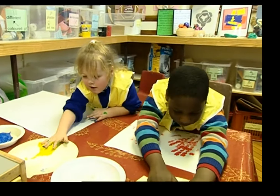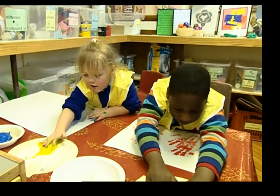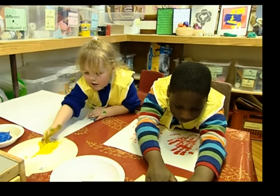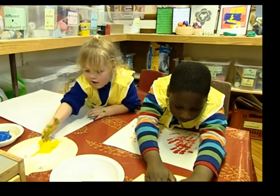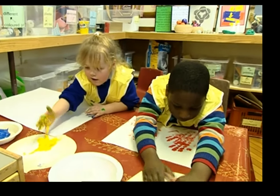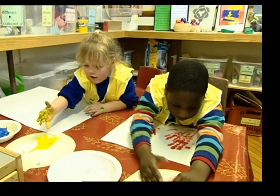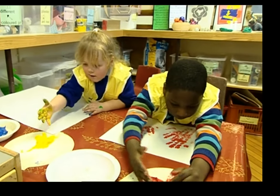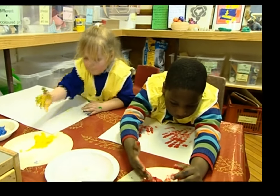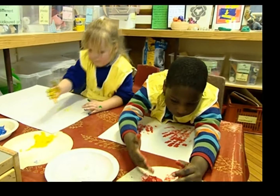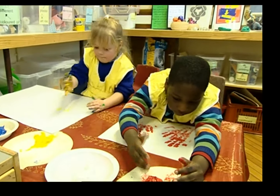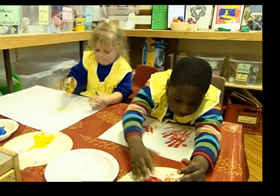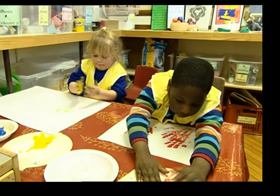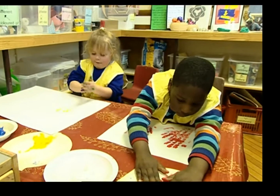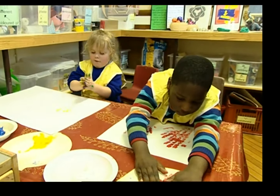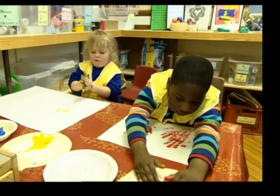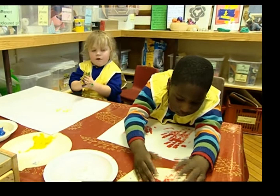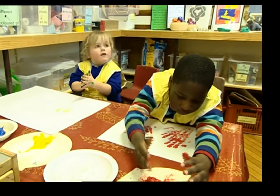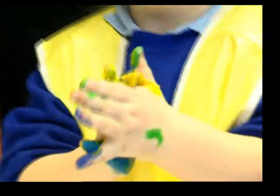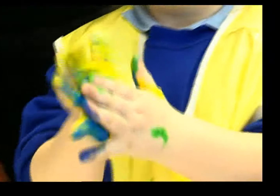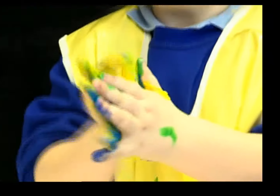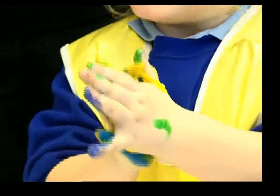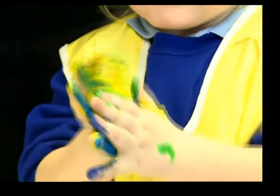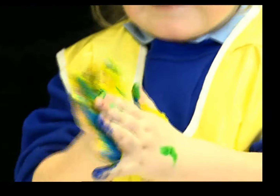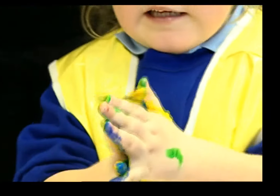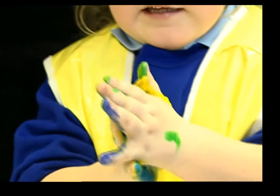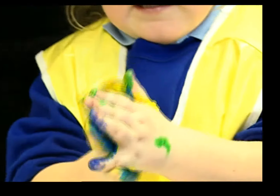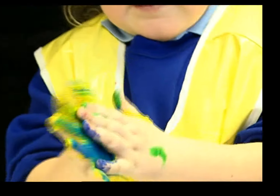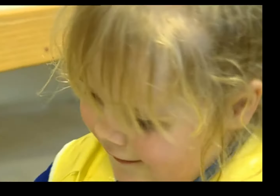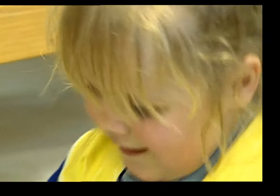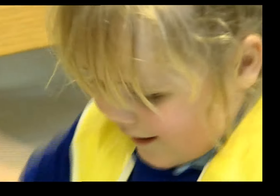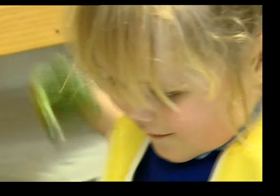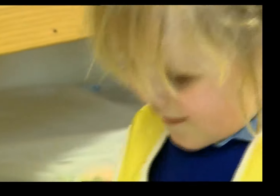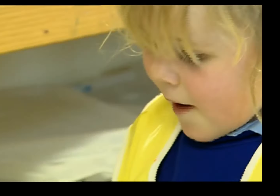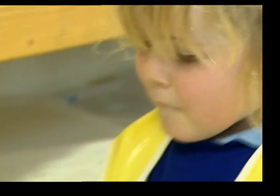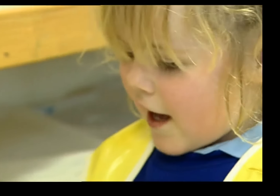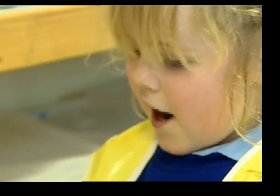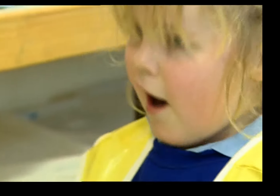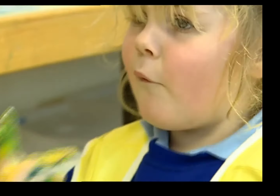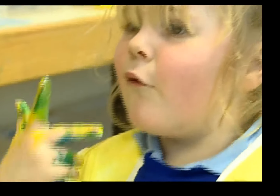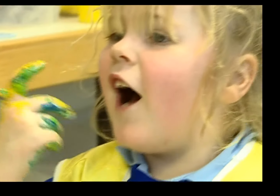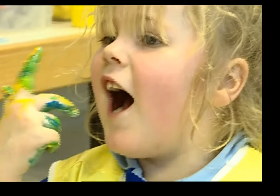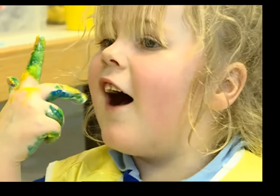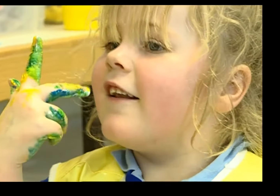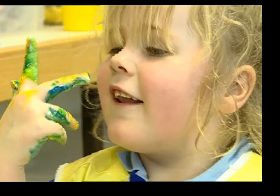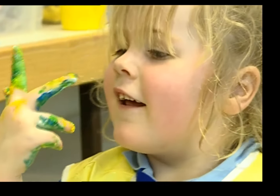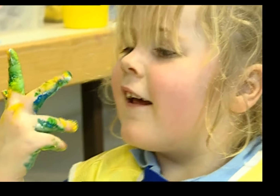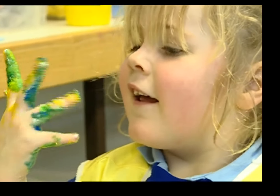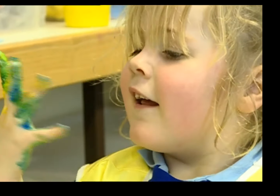That's right, Holly. Mix the colours together. Look, my own room.